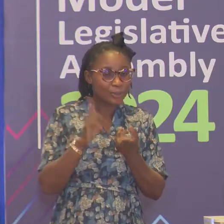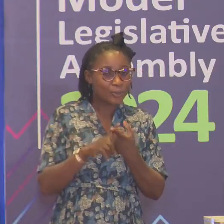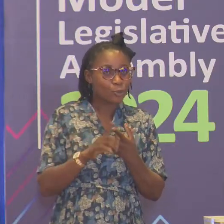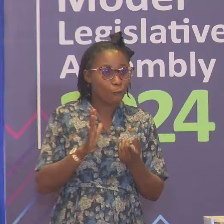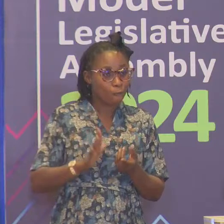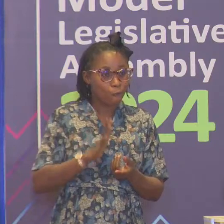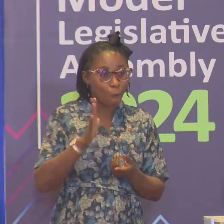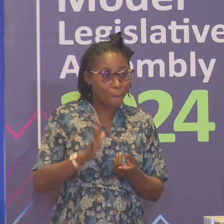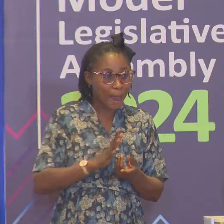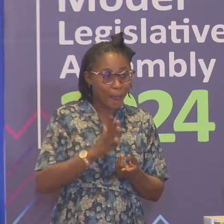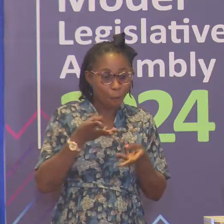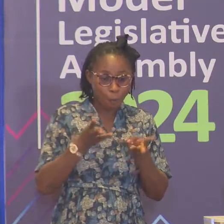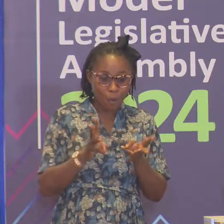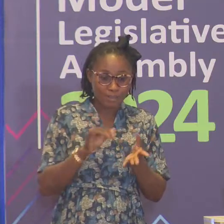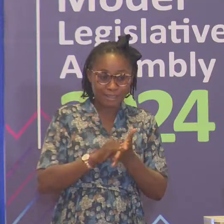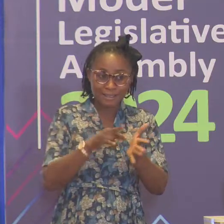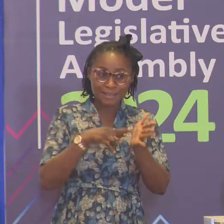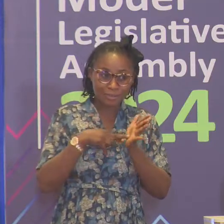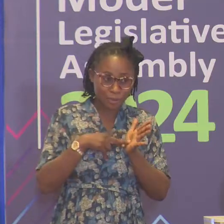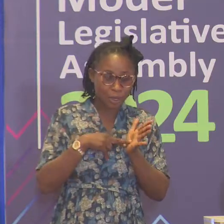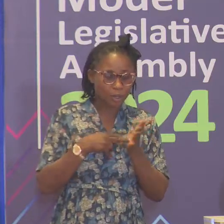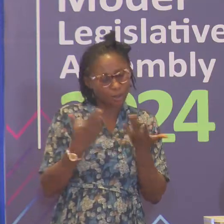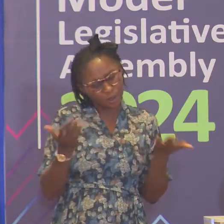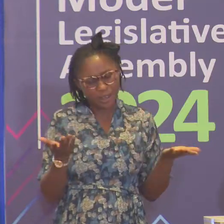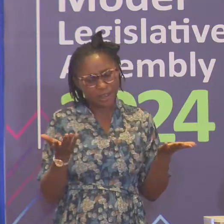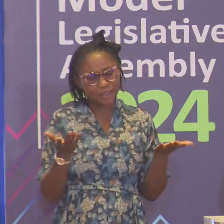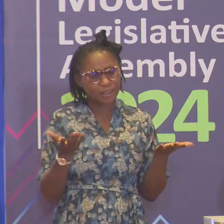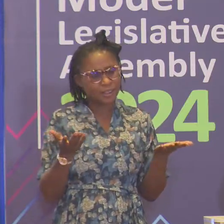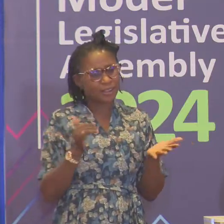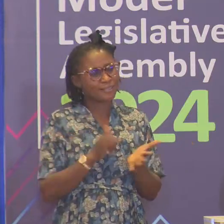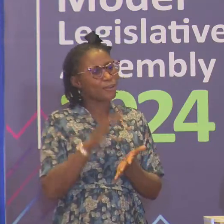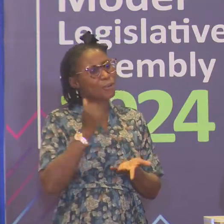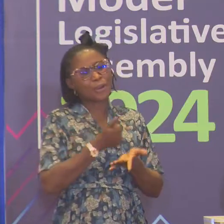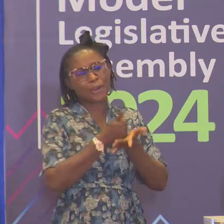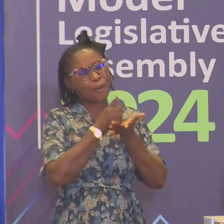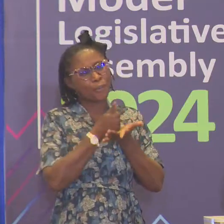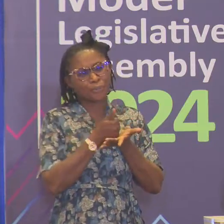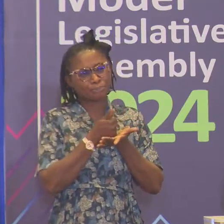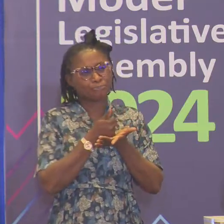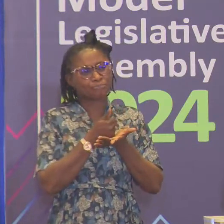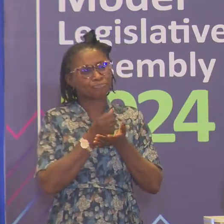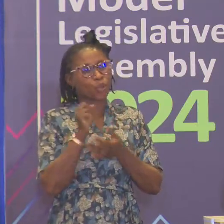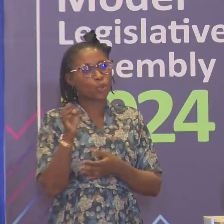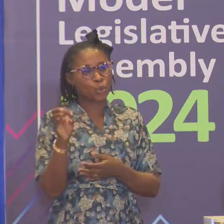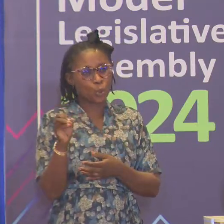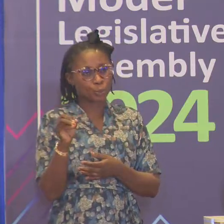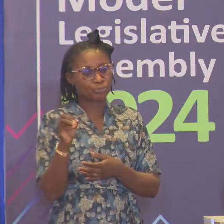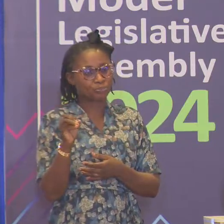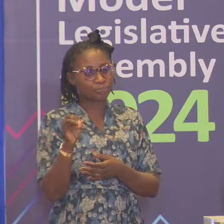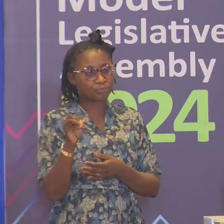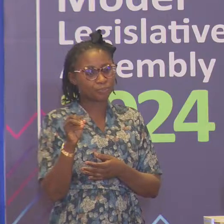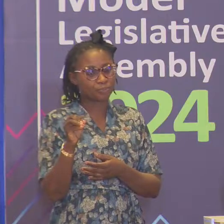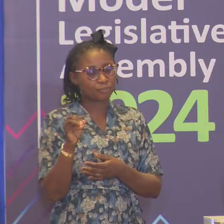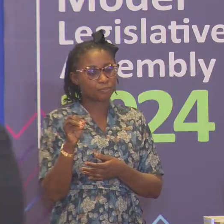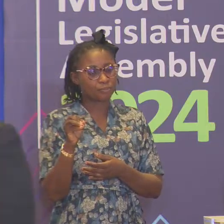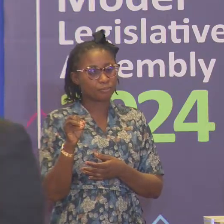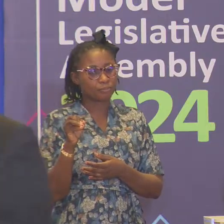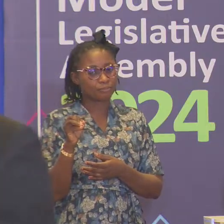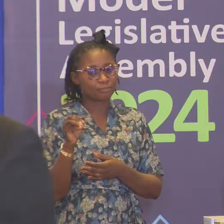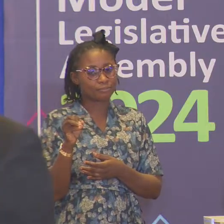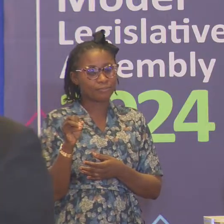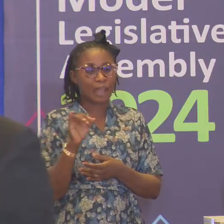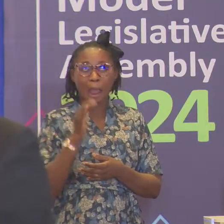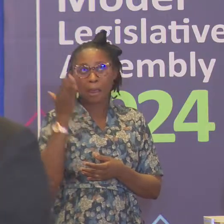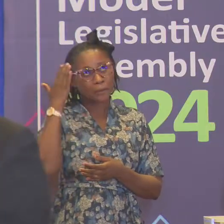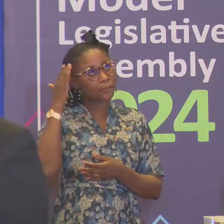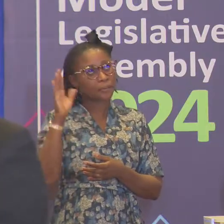format that will be required, I think that would be a very good process. So I don't